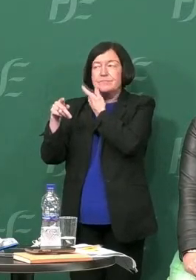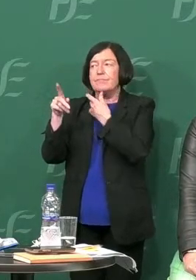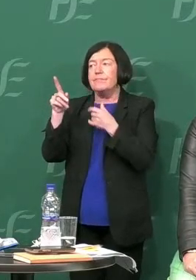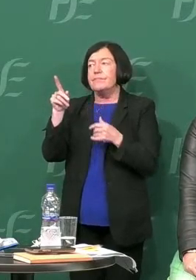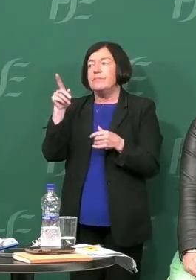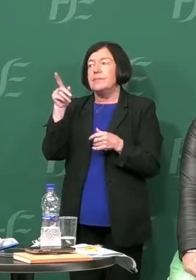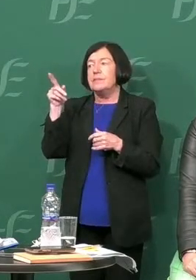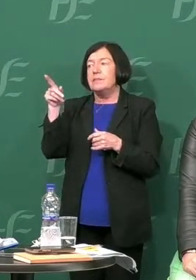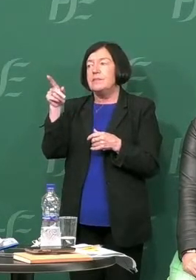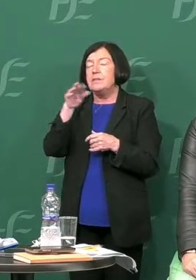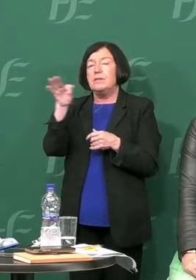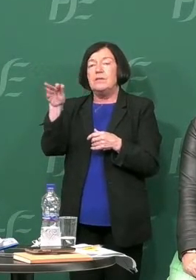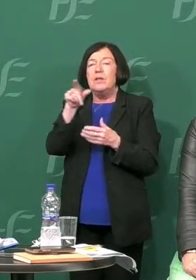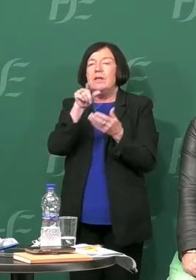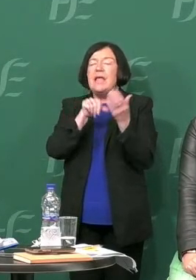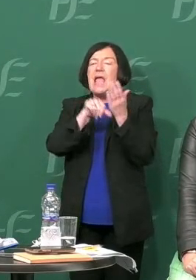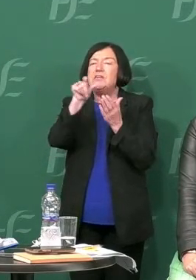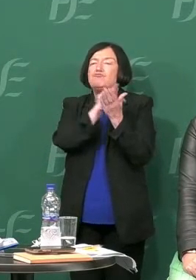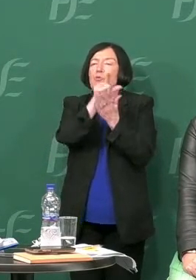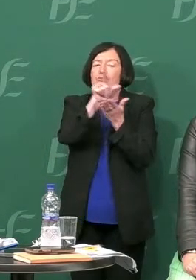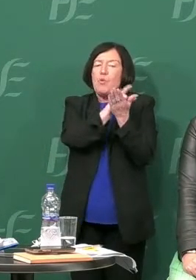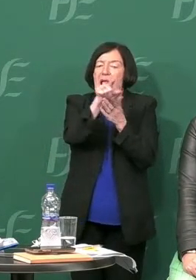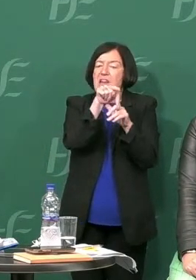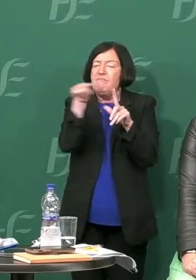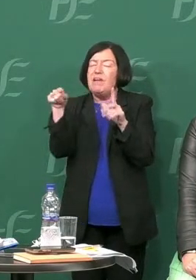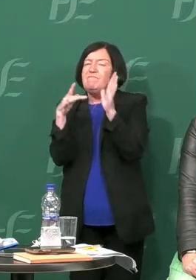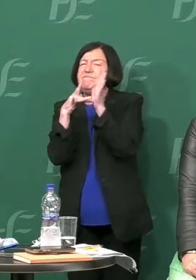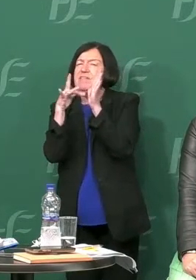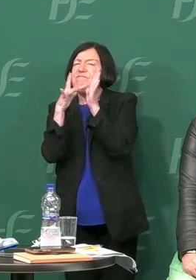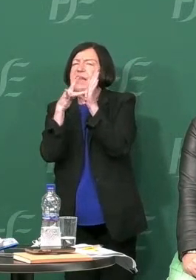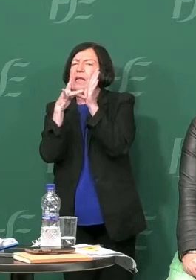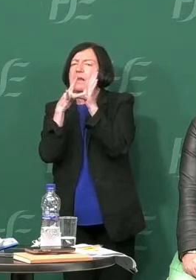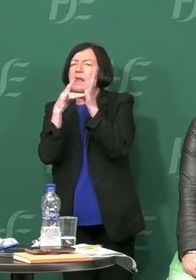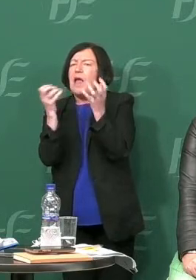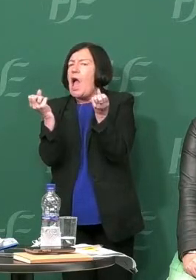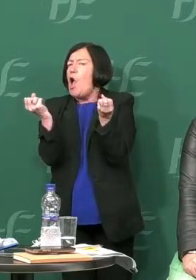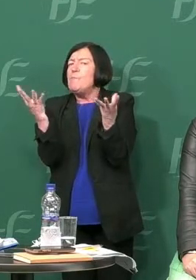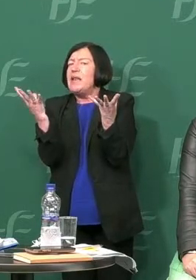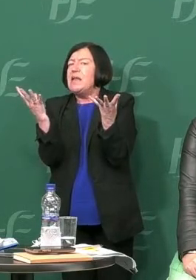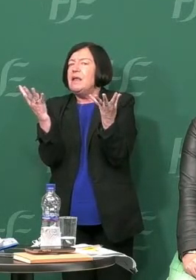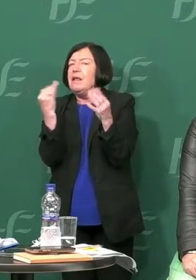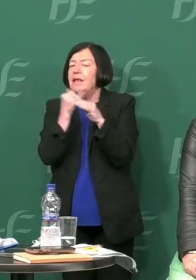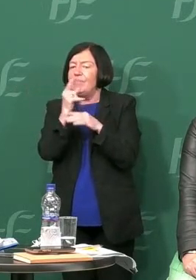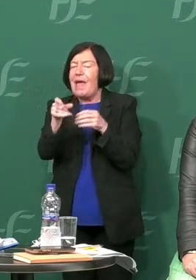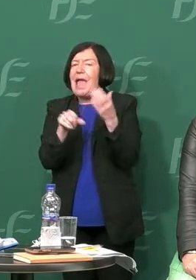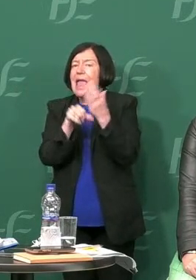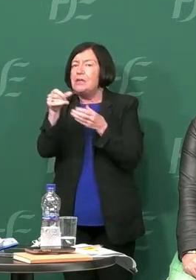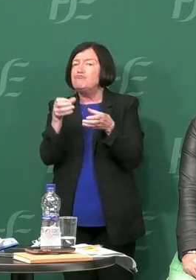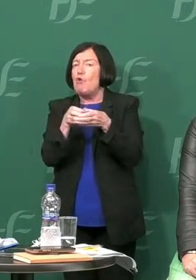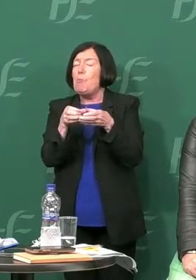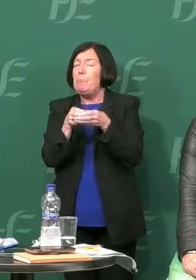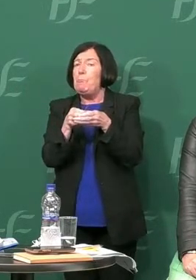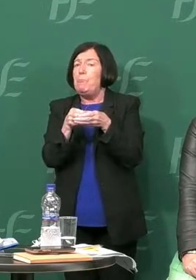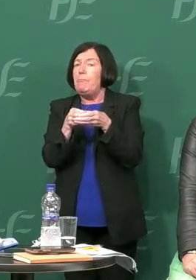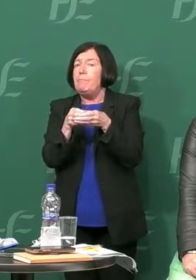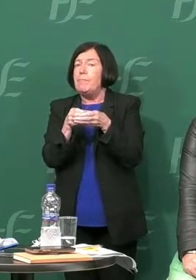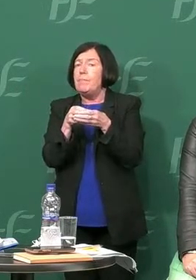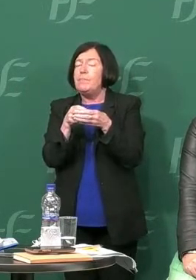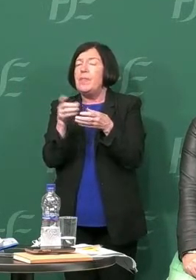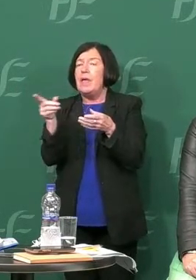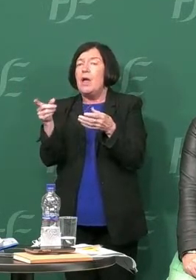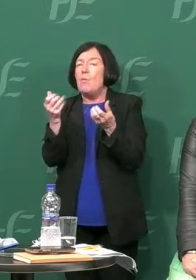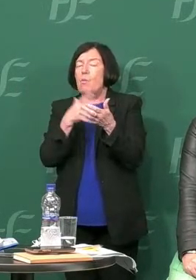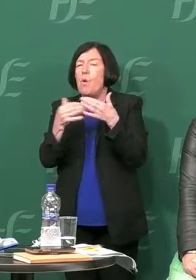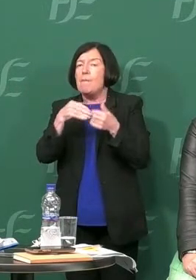On the 12 to 15-year-olds, how many are in that age group, and